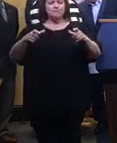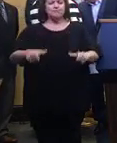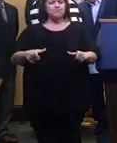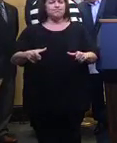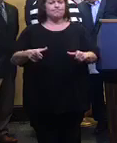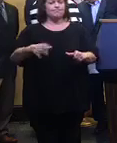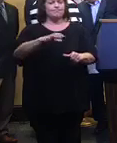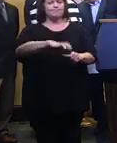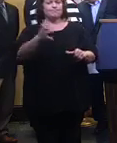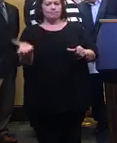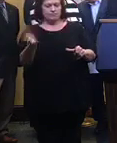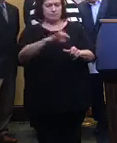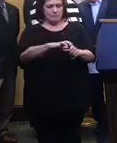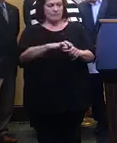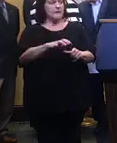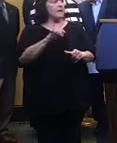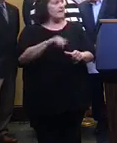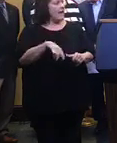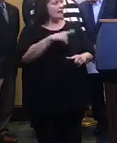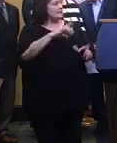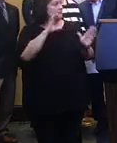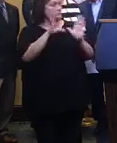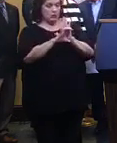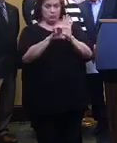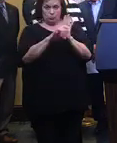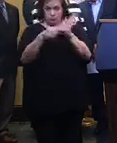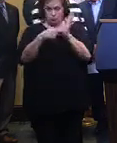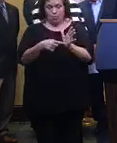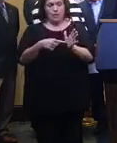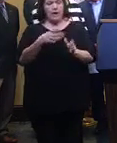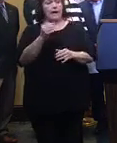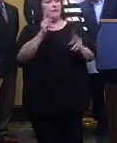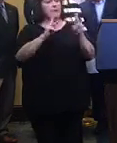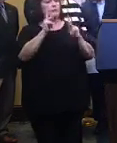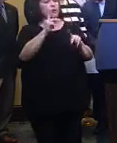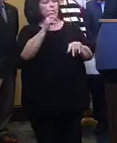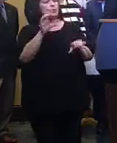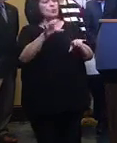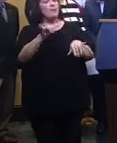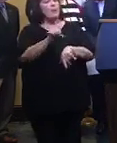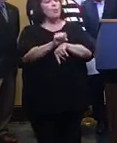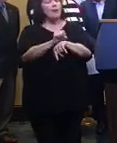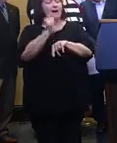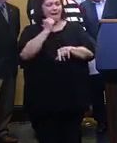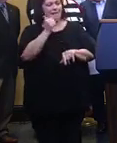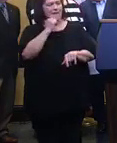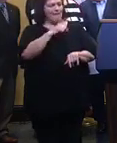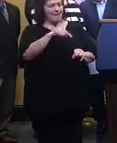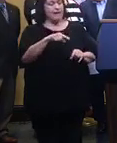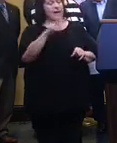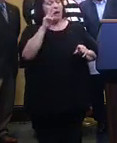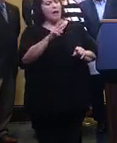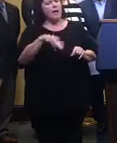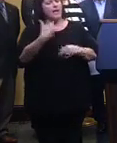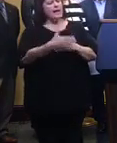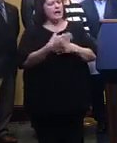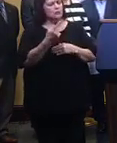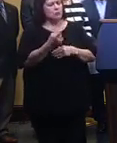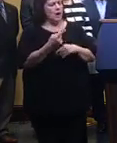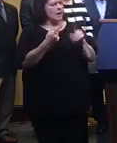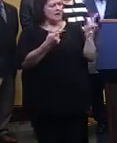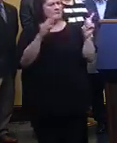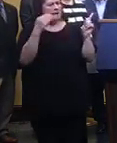overarching system that's represented behind this podium today. And the folks out there doing this work every day. If you go to the next slide, and the mayor